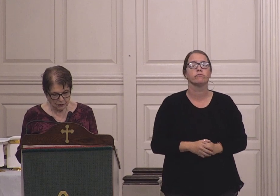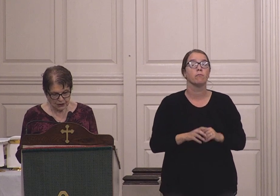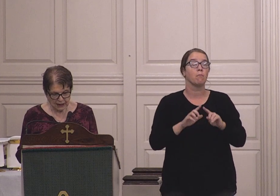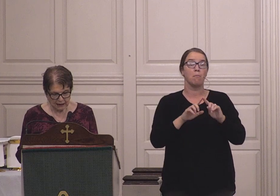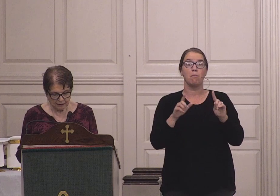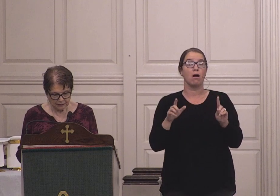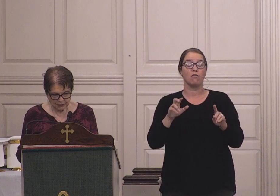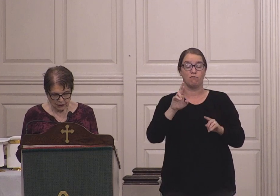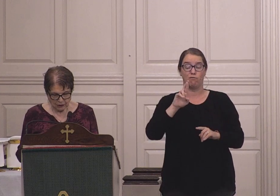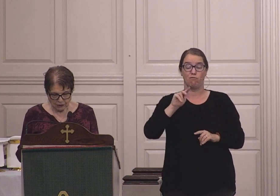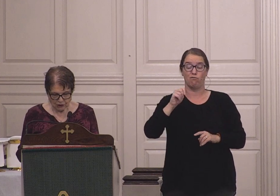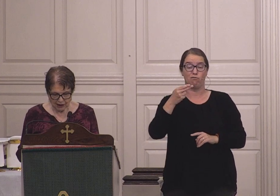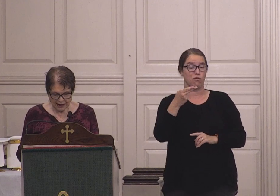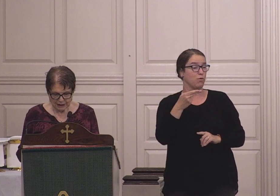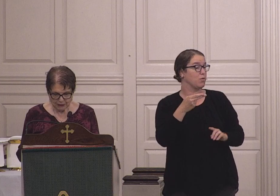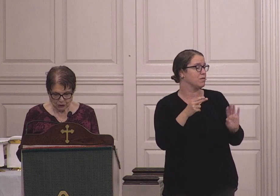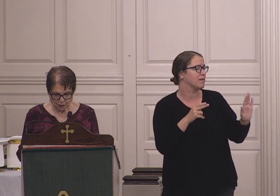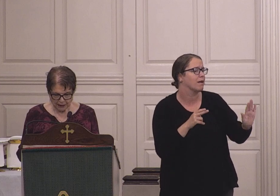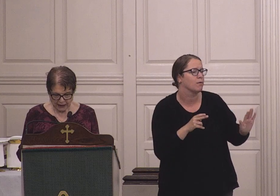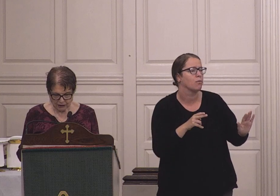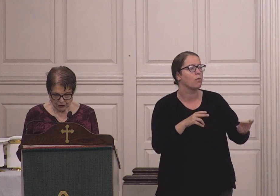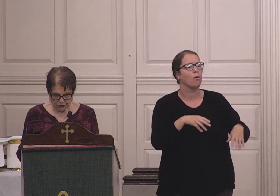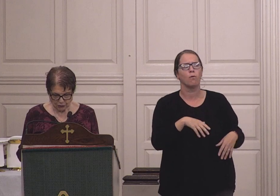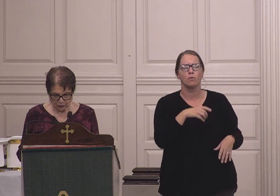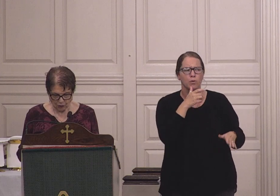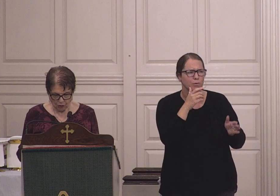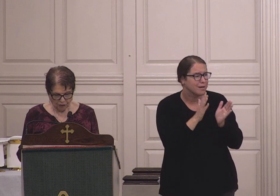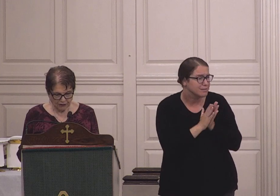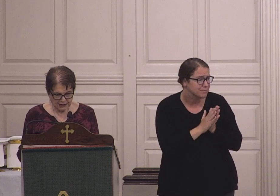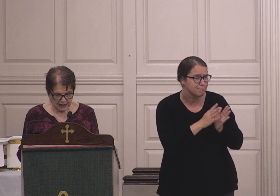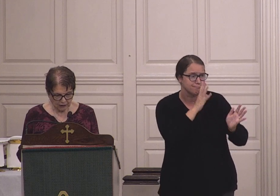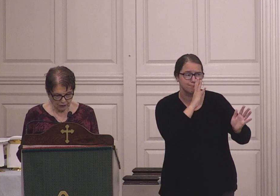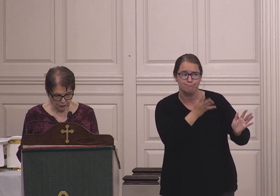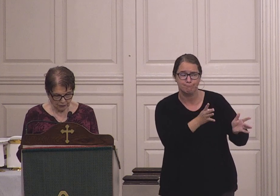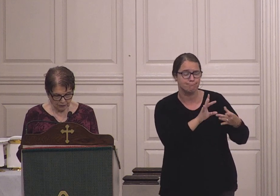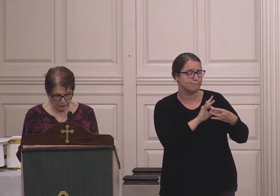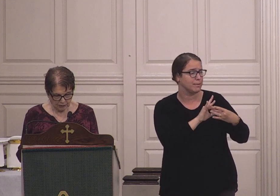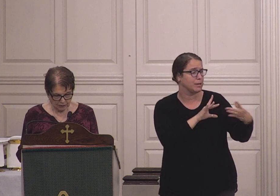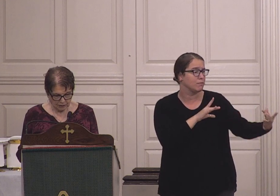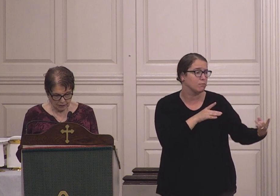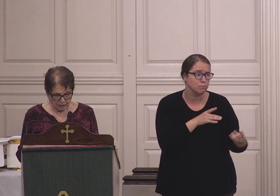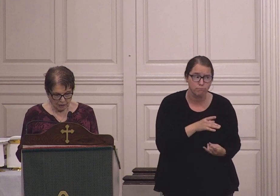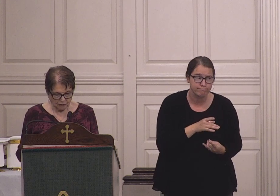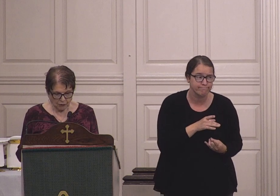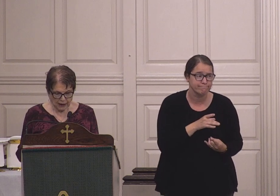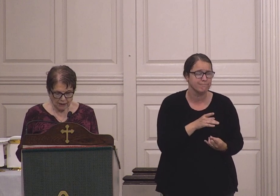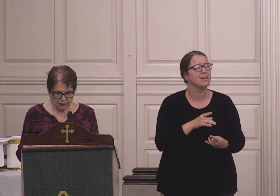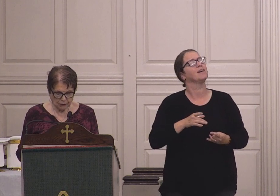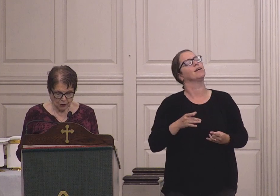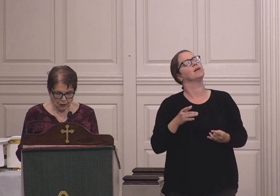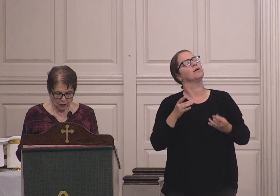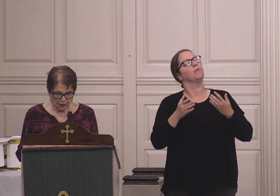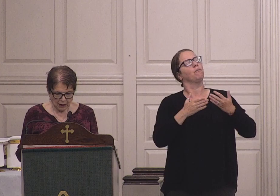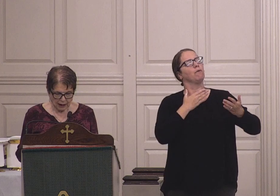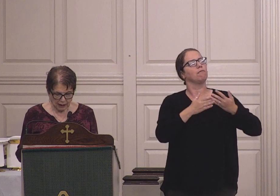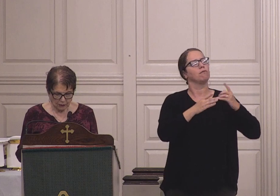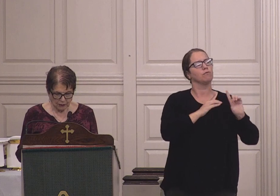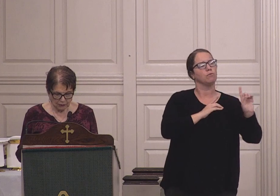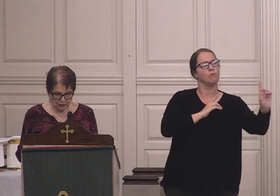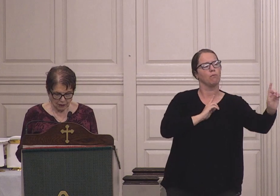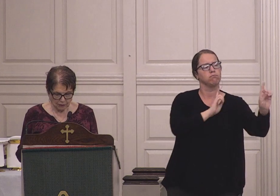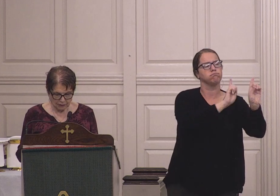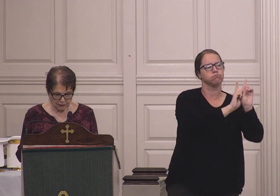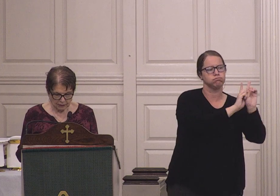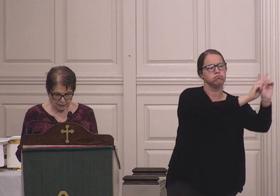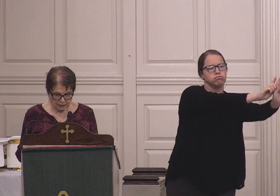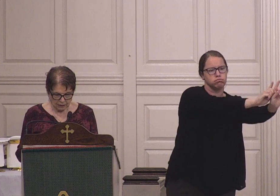But Ruth said, "Do not ask me to abandon you or forsake you. For wherever you go, I will